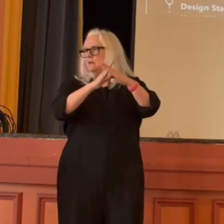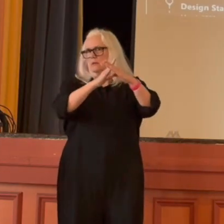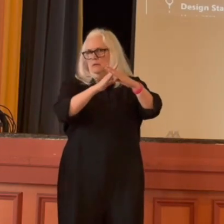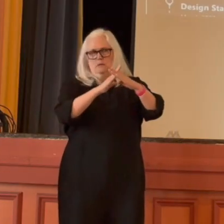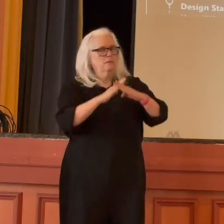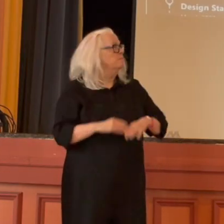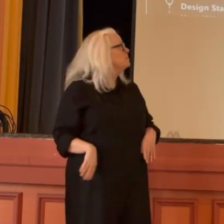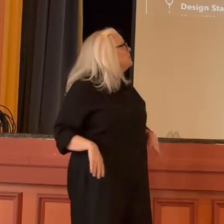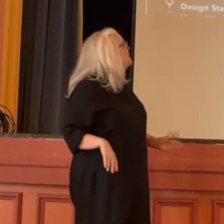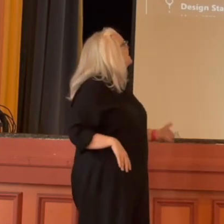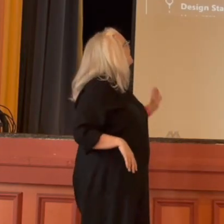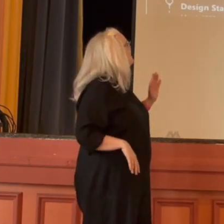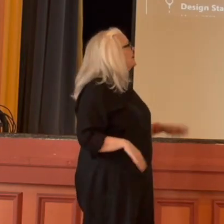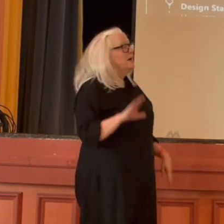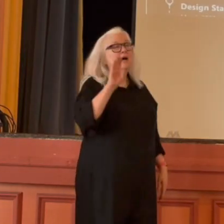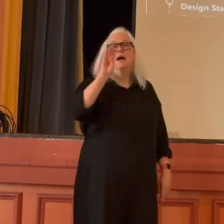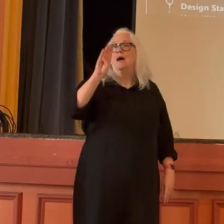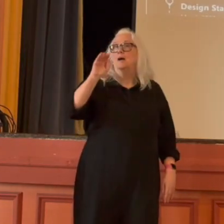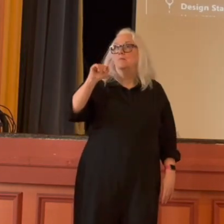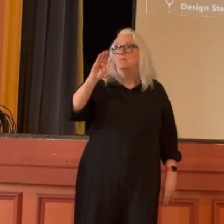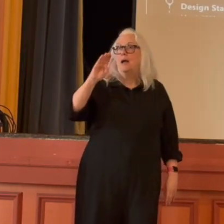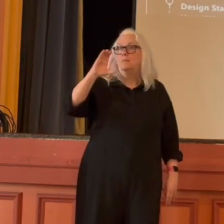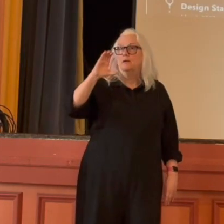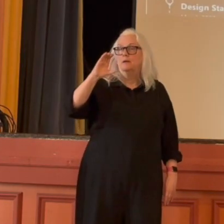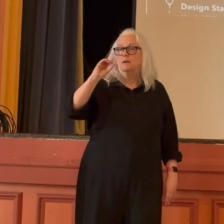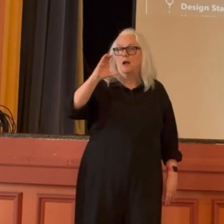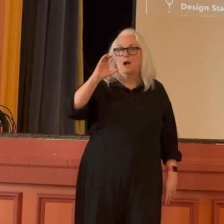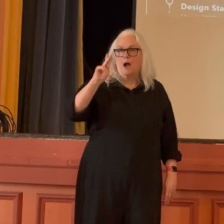Babcock and Howard, again,